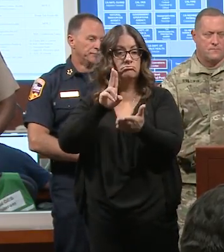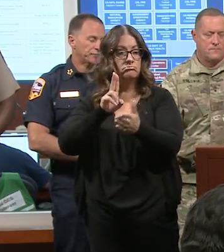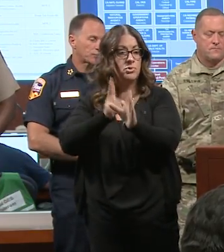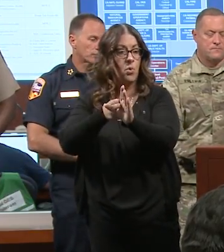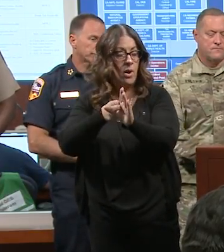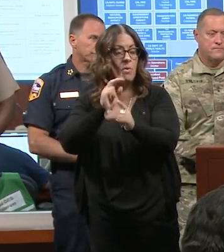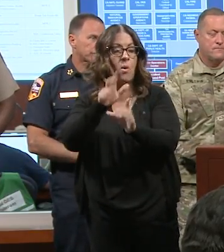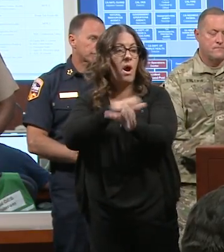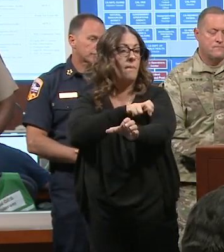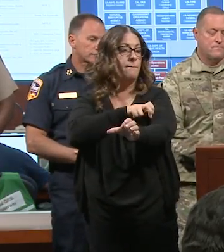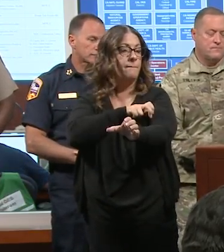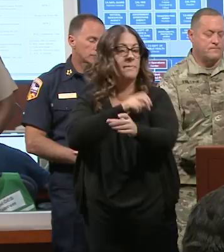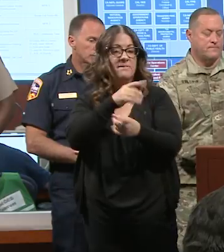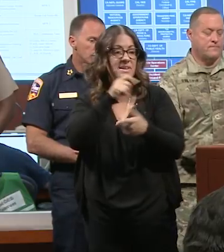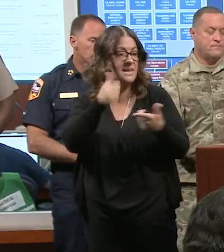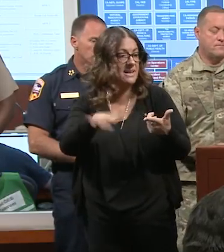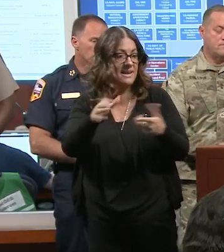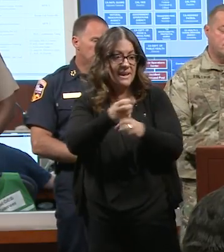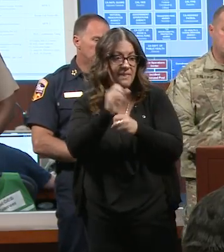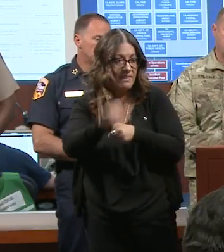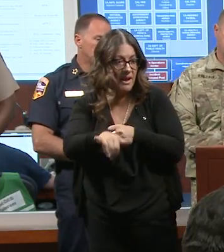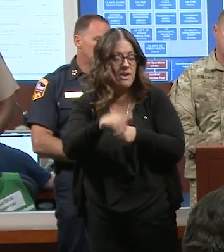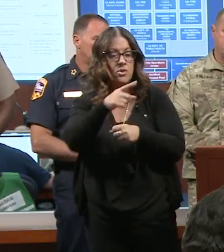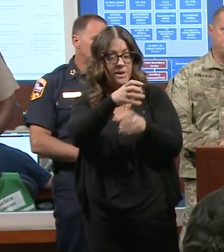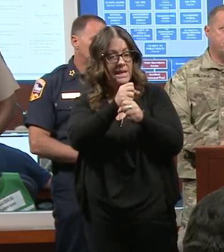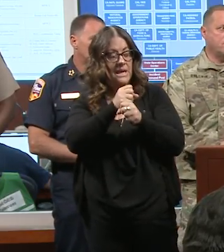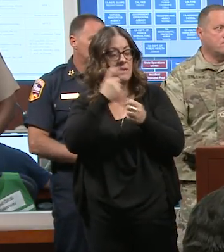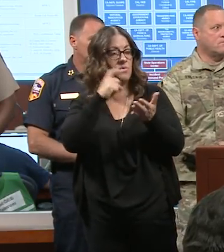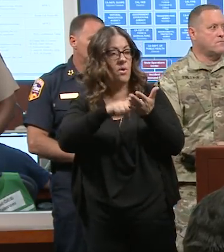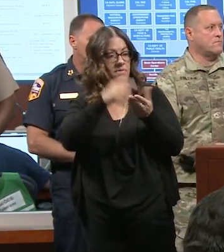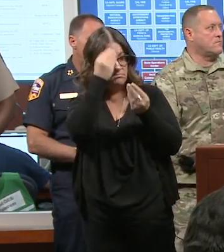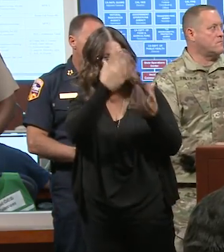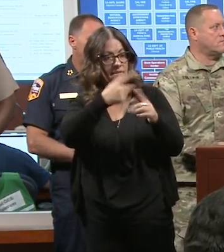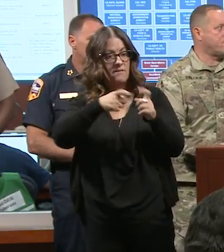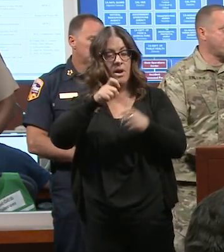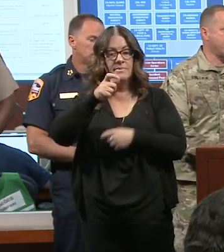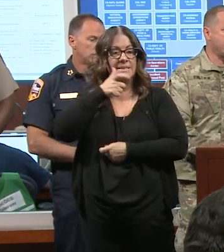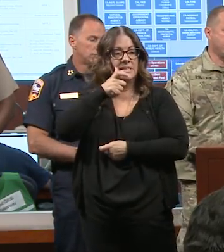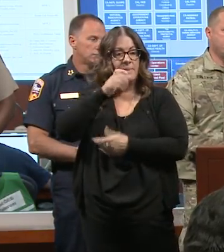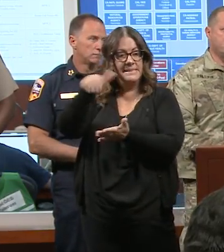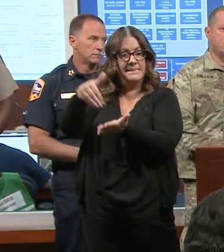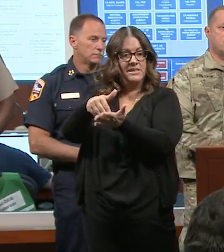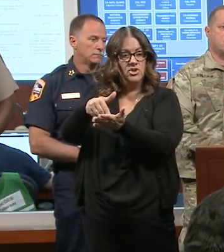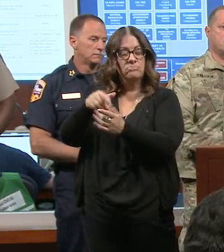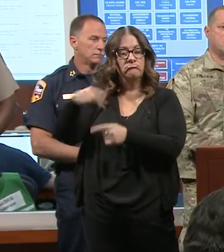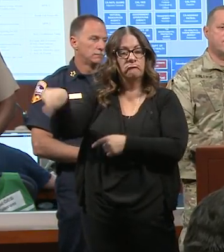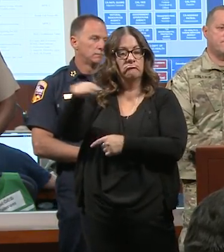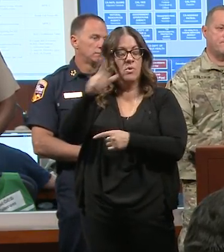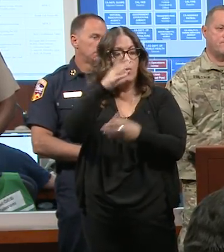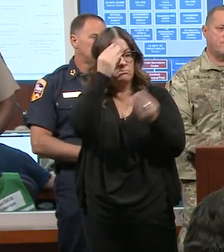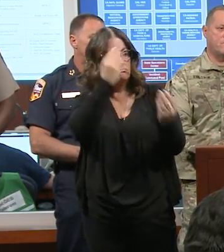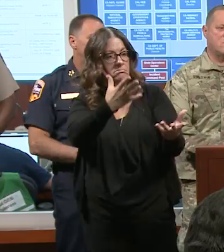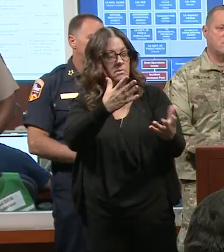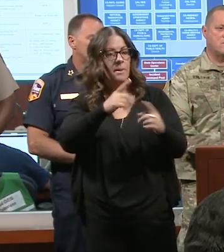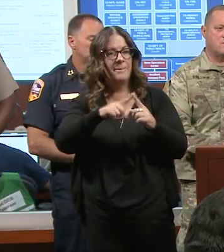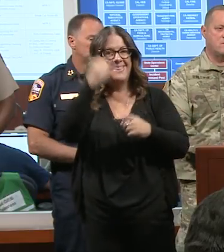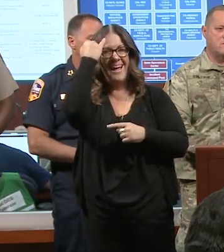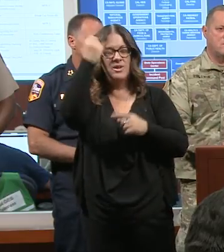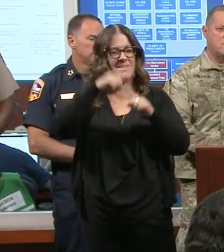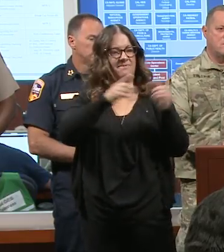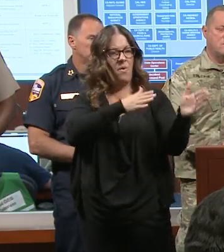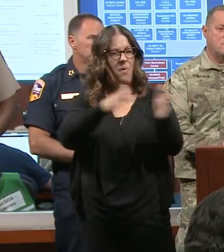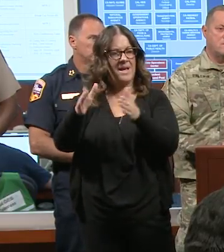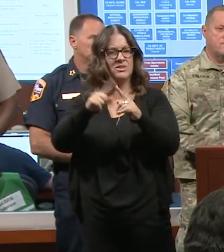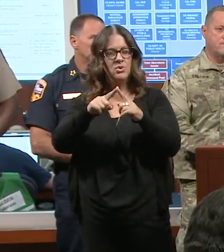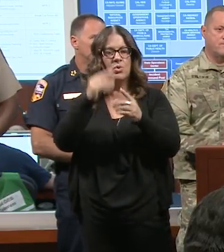opt out of those. You would be able to get notifications from the dispatch centers of these communities. The idea is that there's multiple ways